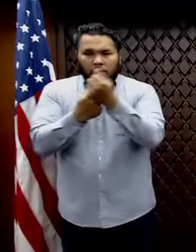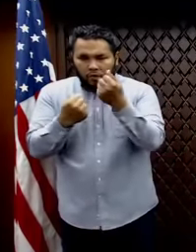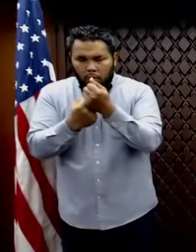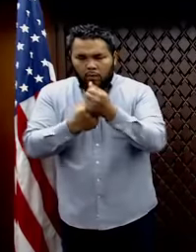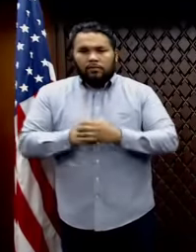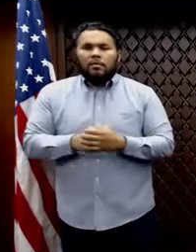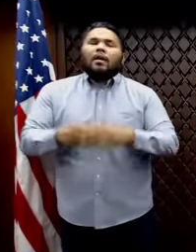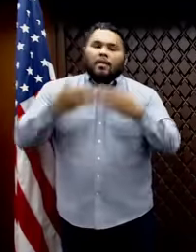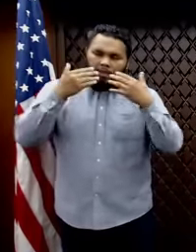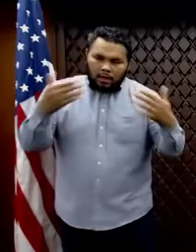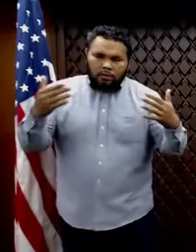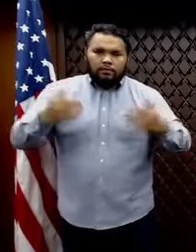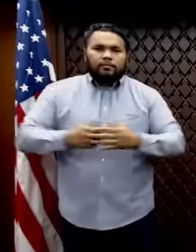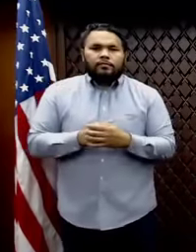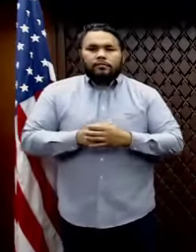Thank you.